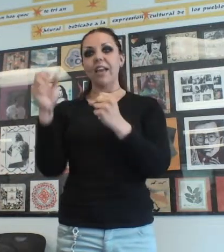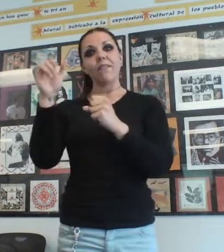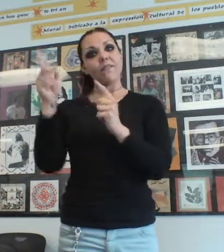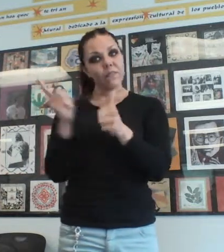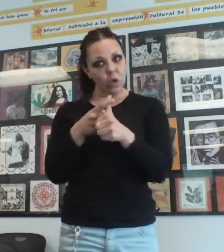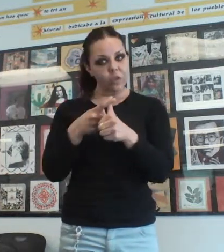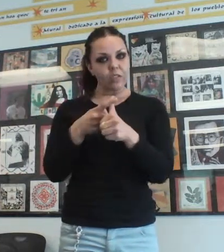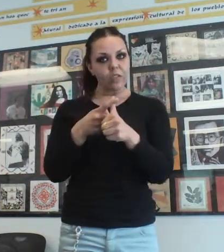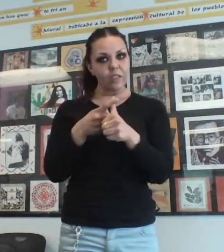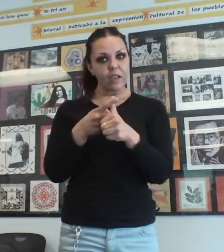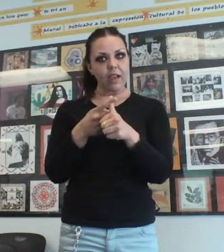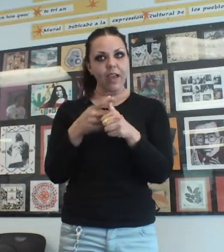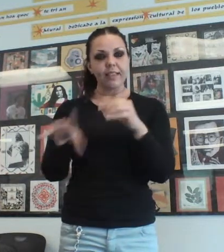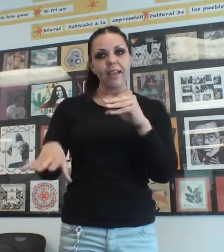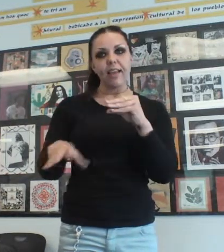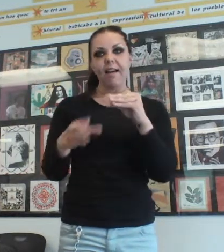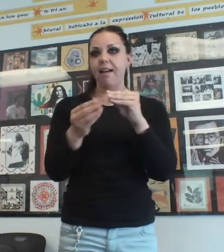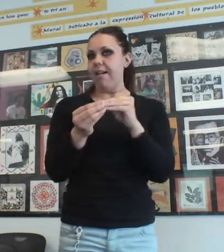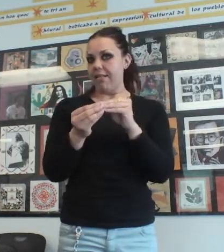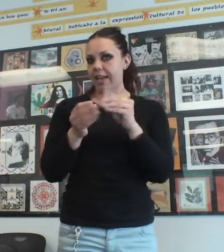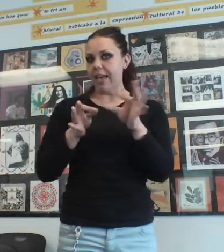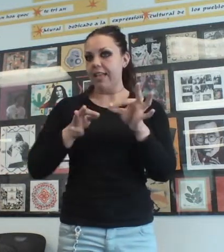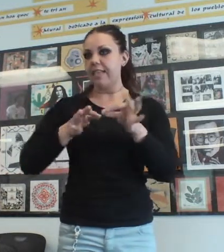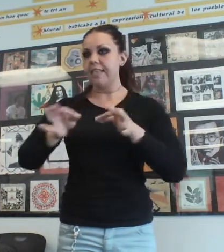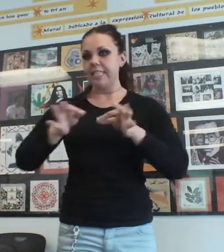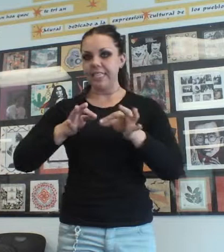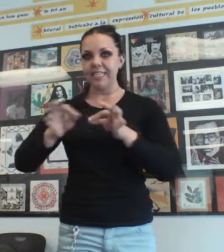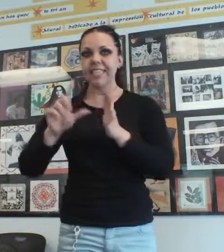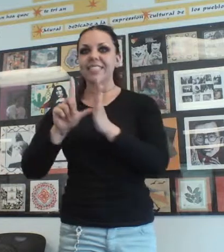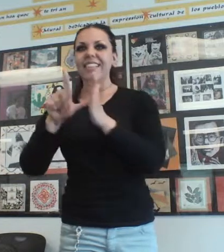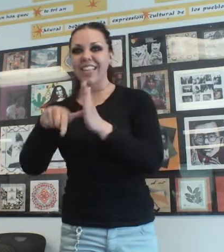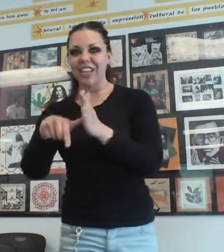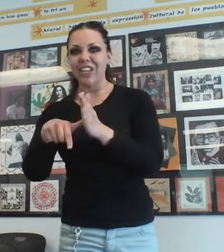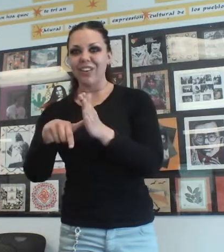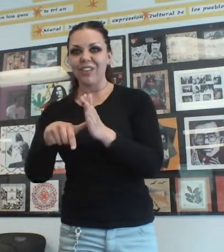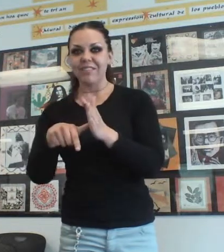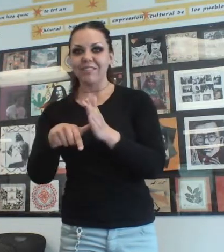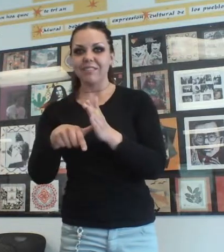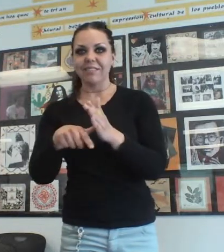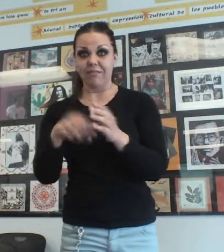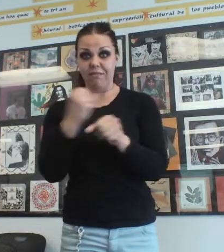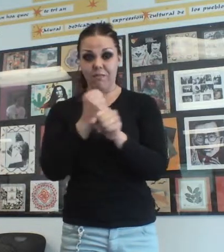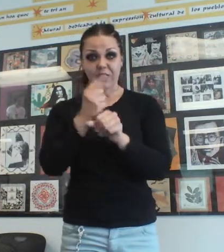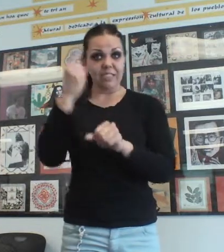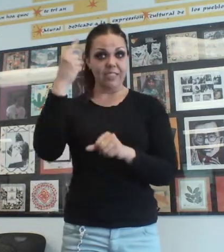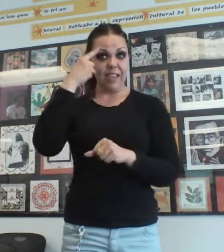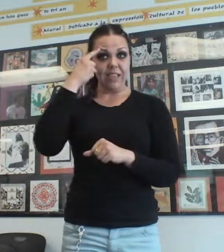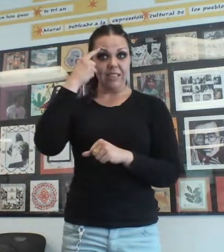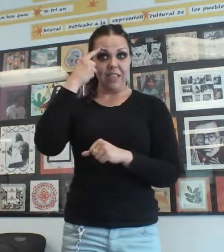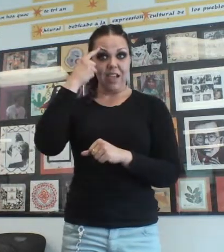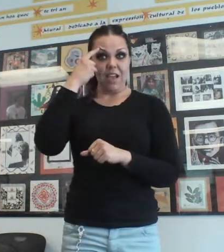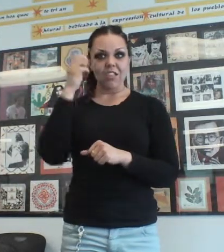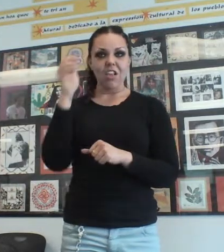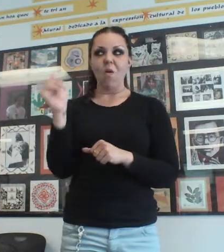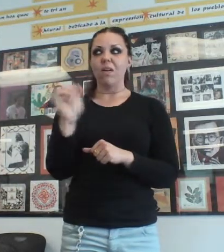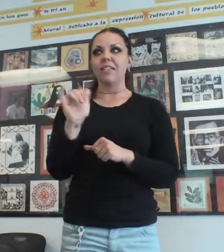the details that I heard related to that. Make sense? So it's kind of a hierarchy of